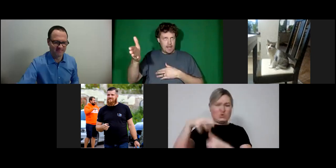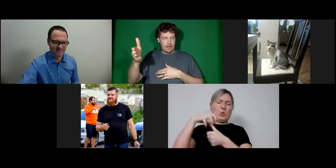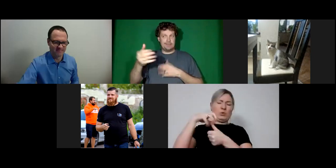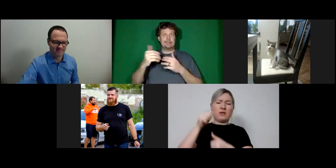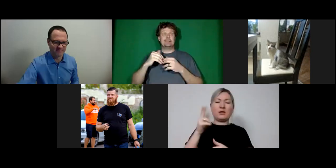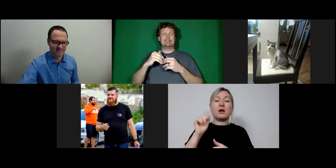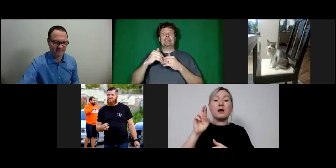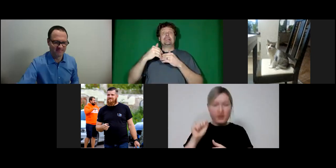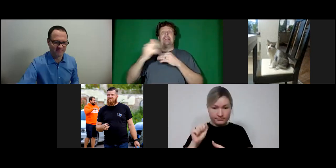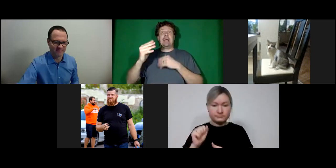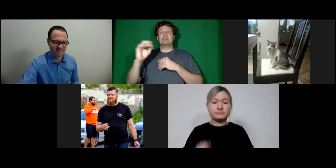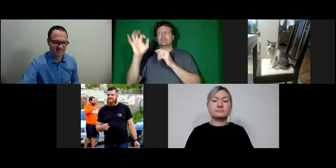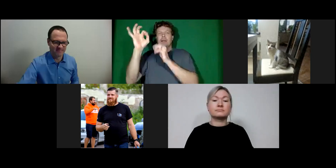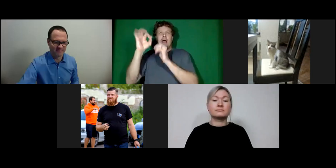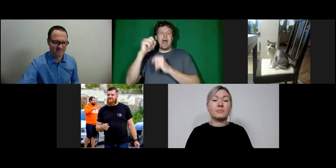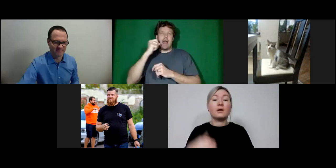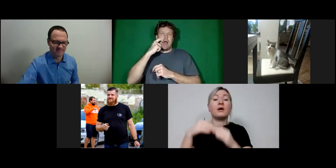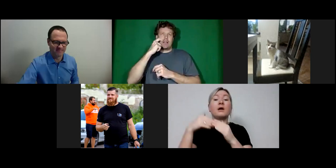the capital in Turkey.